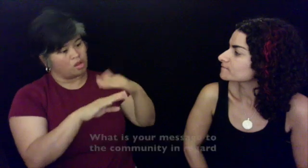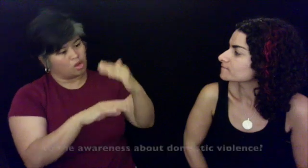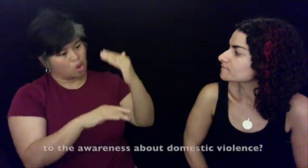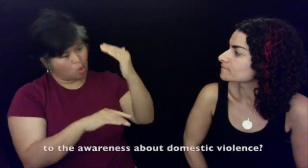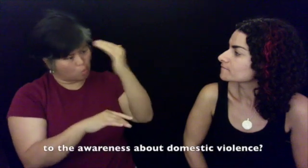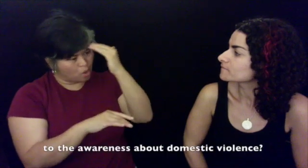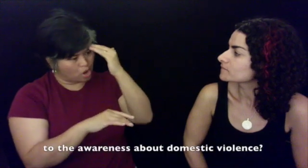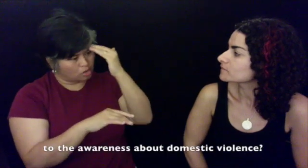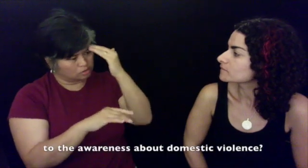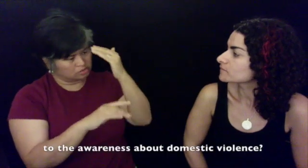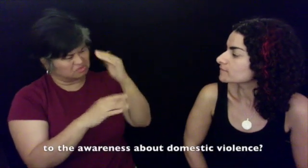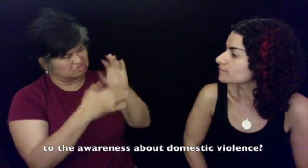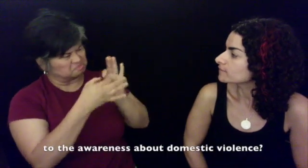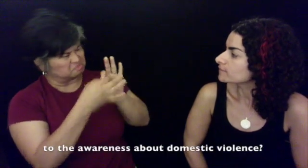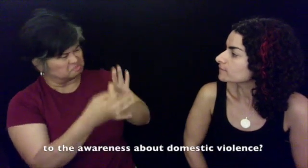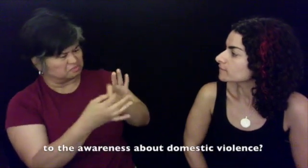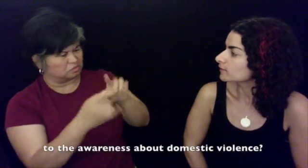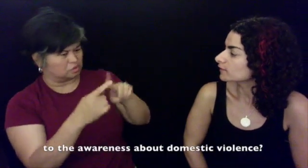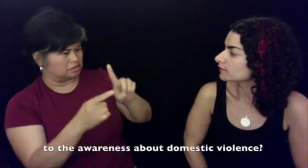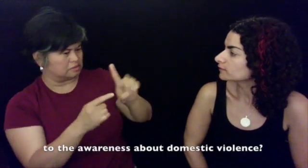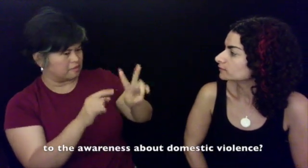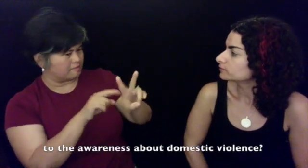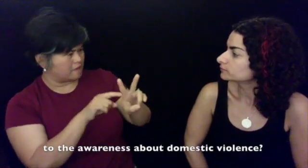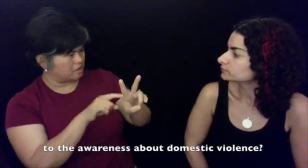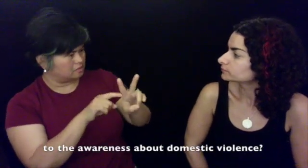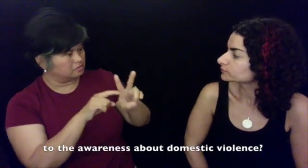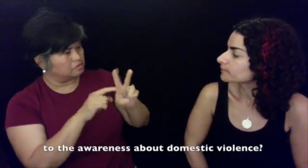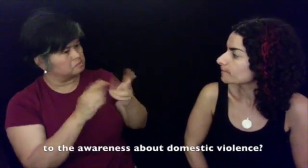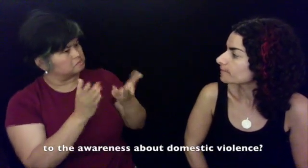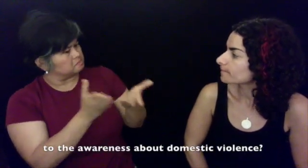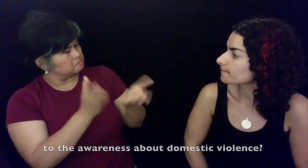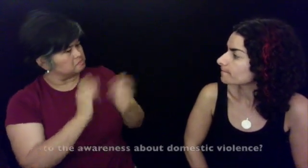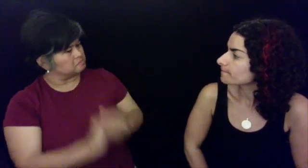regard to the awareness about domestic violence?